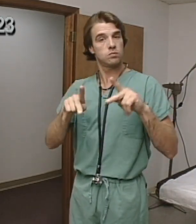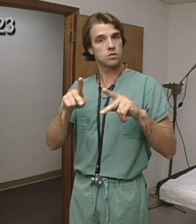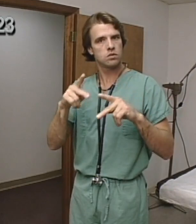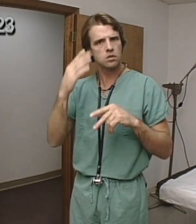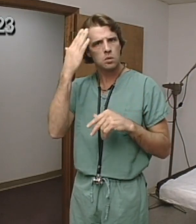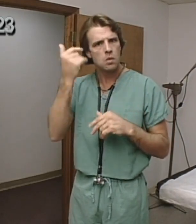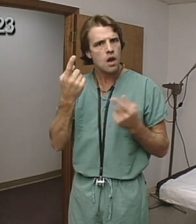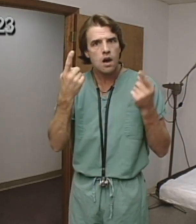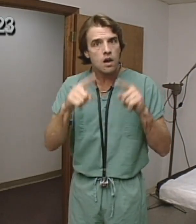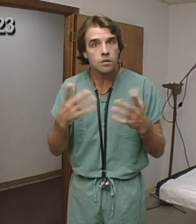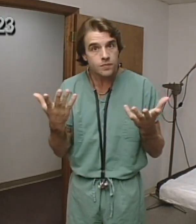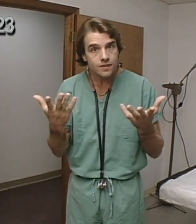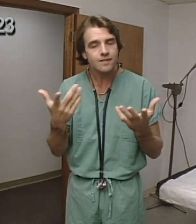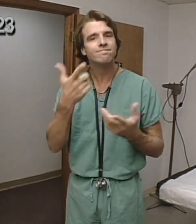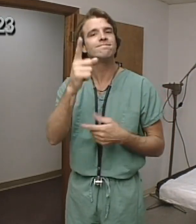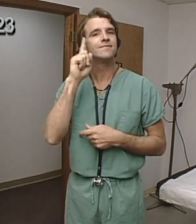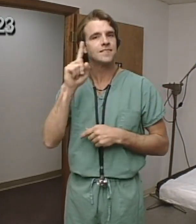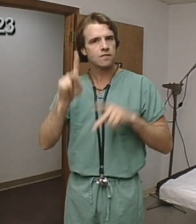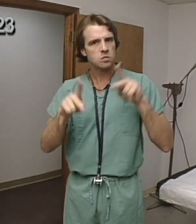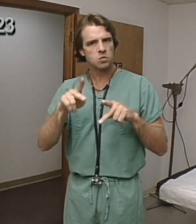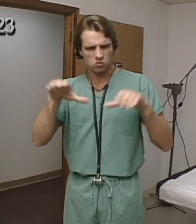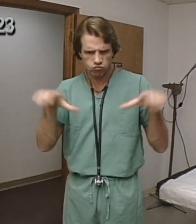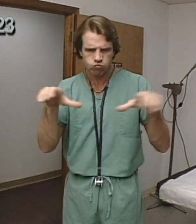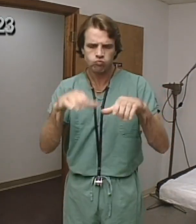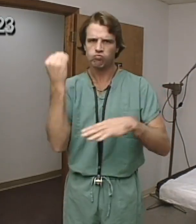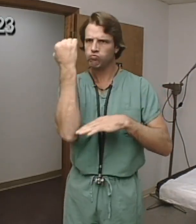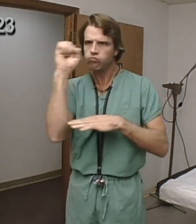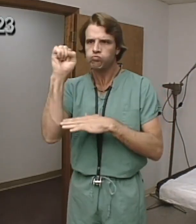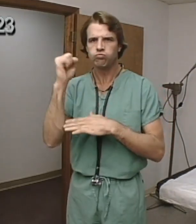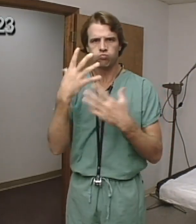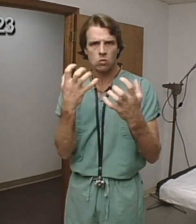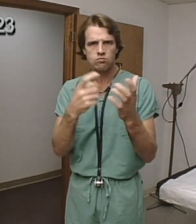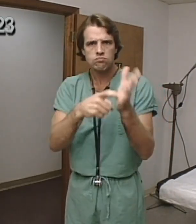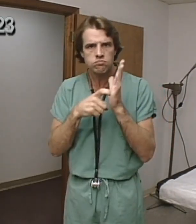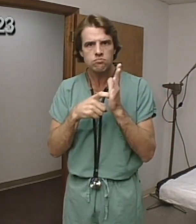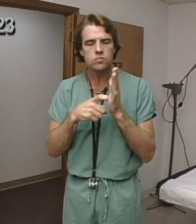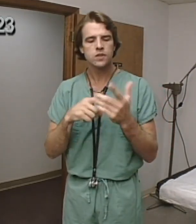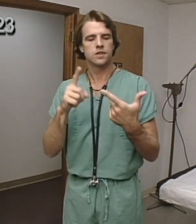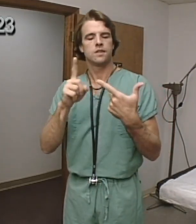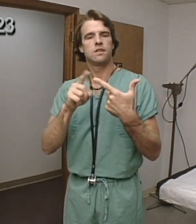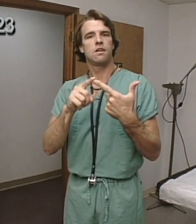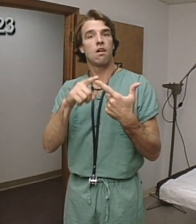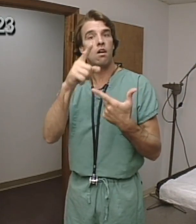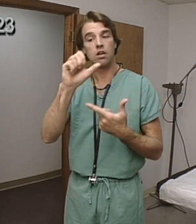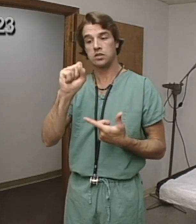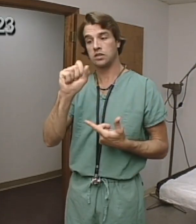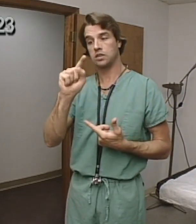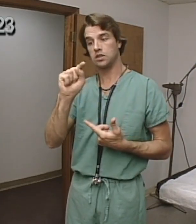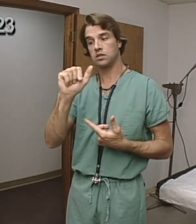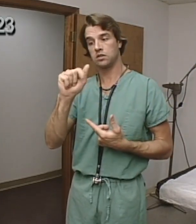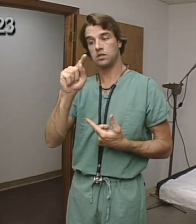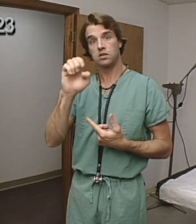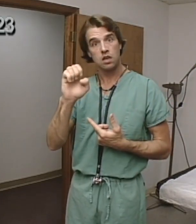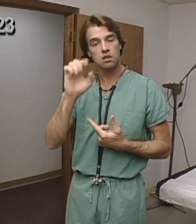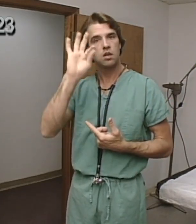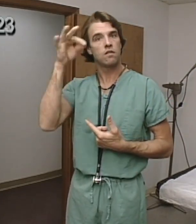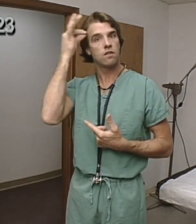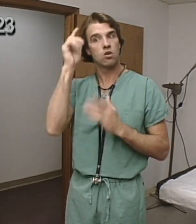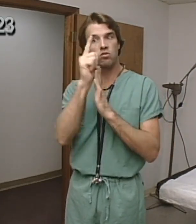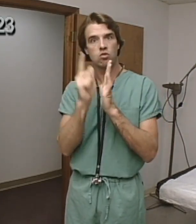community. And this is happening because of deaf people's activism in gaining their rights, because of